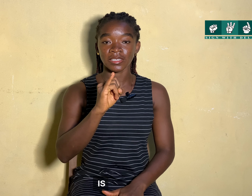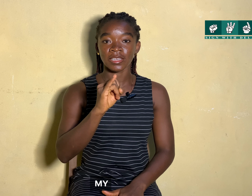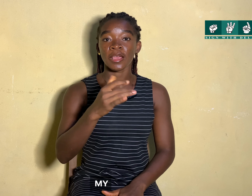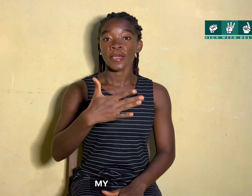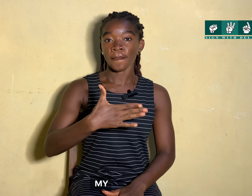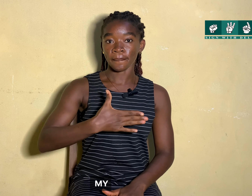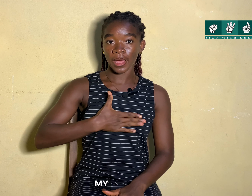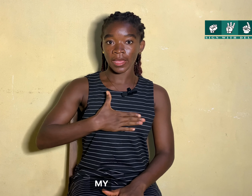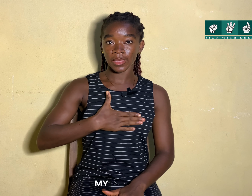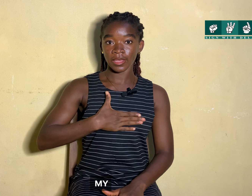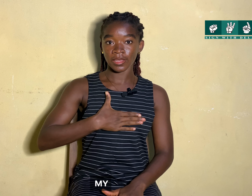My.